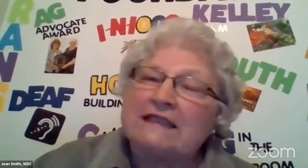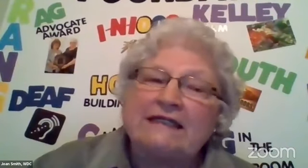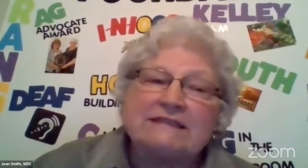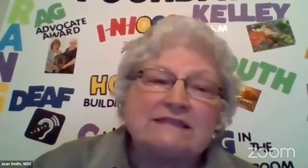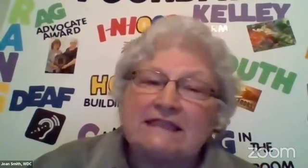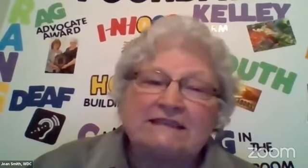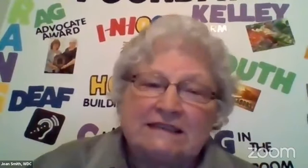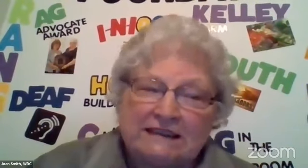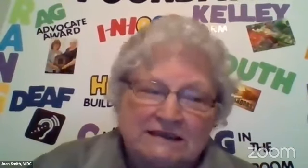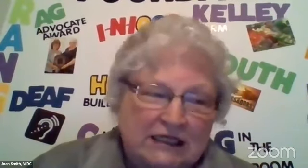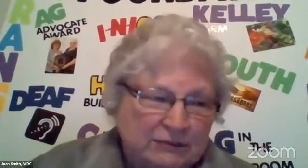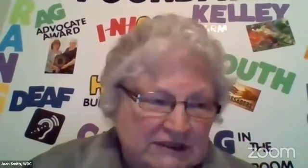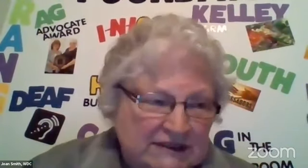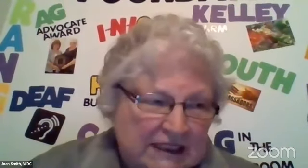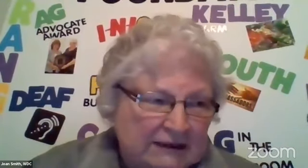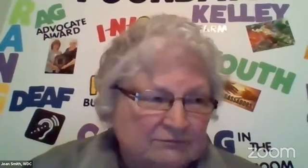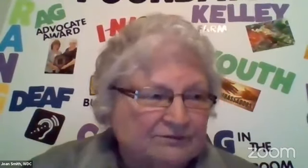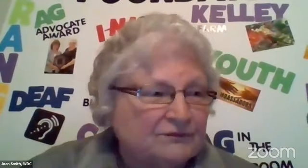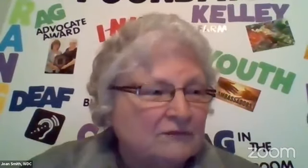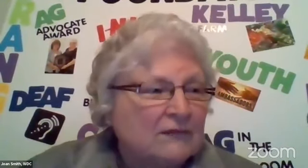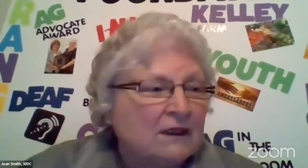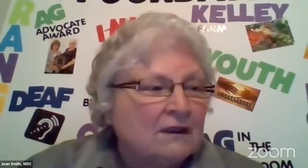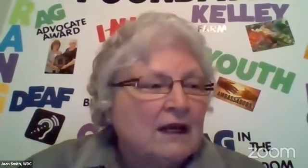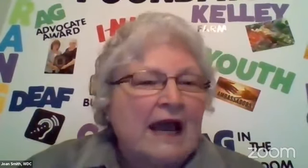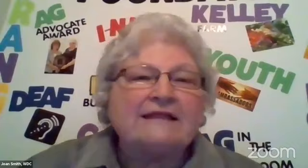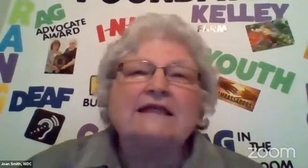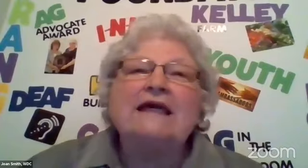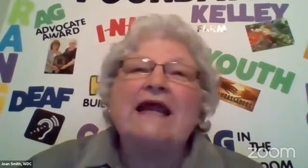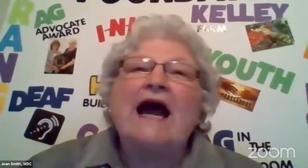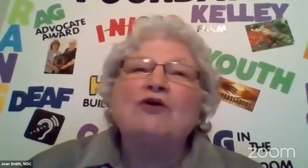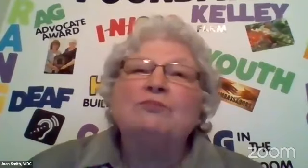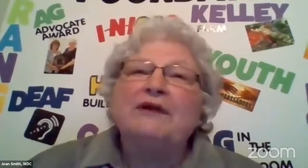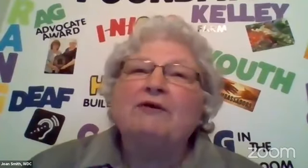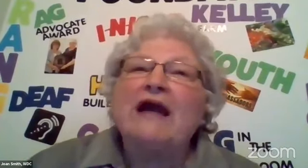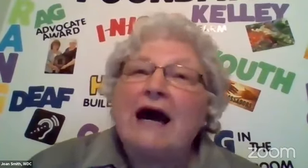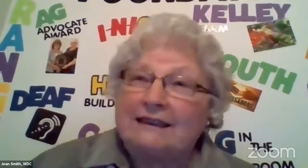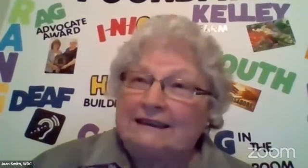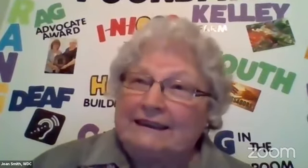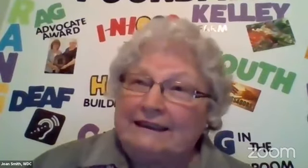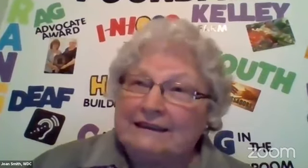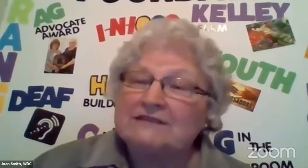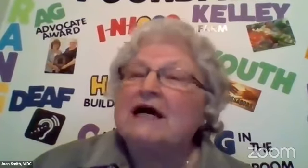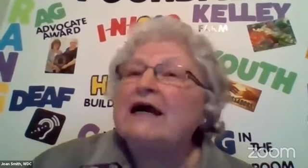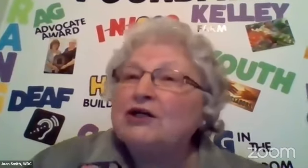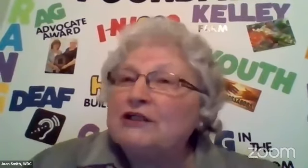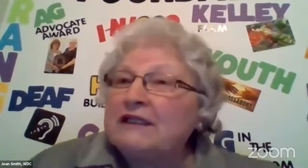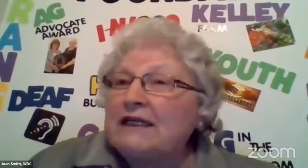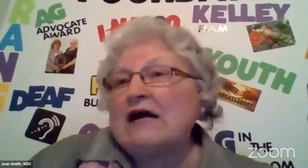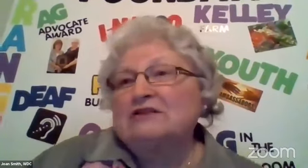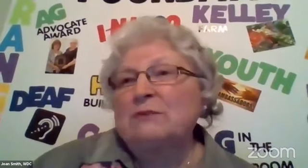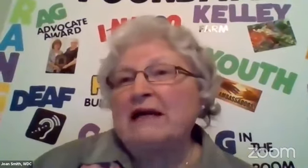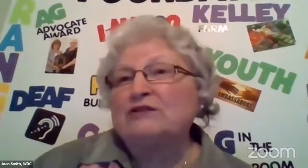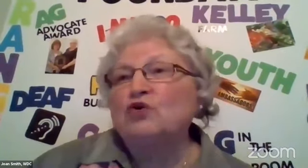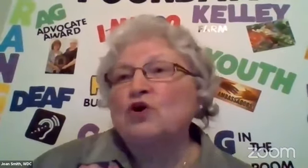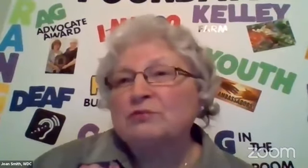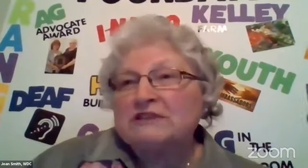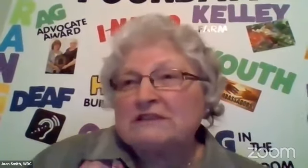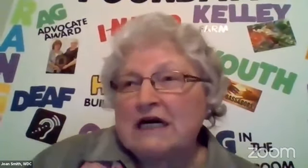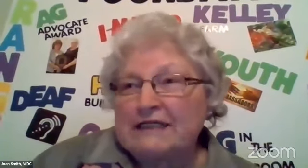late 60s, I would say, had to get out periodically because I couldn't get out because my door was tied